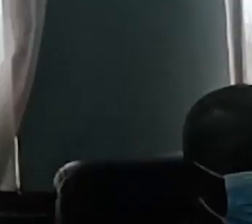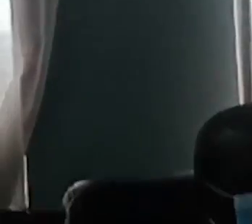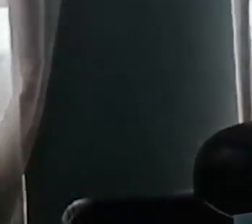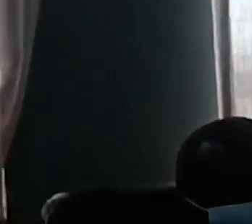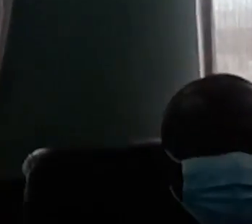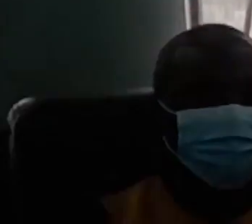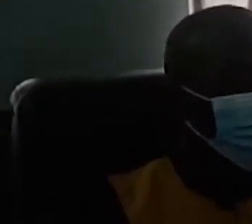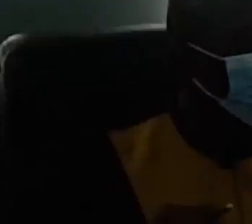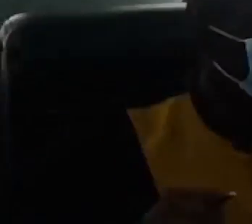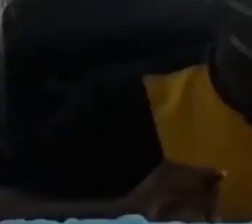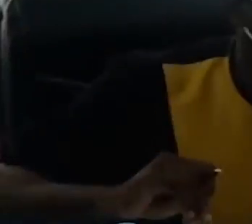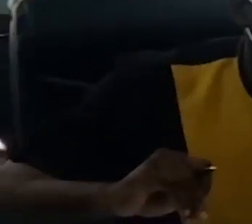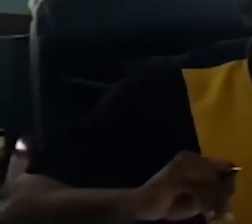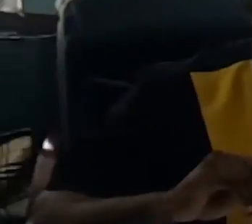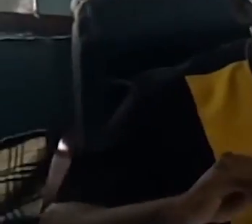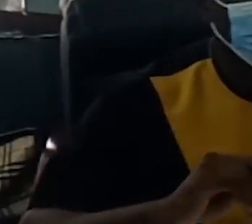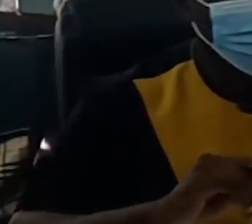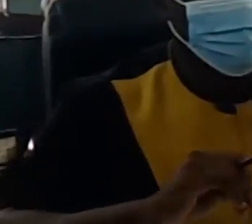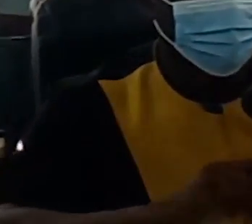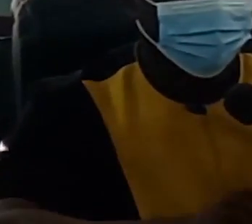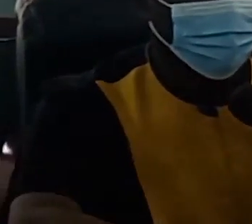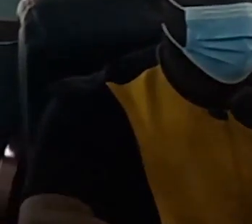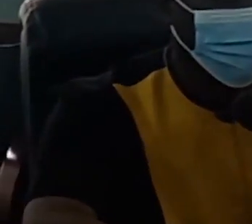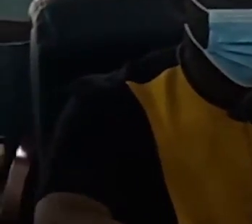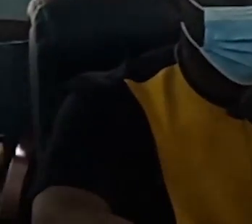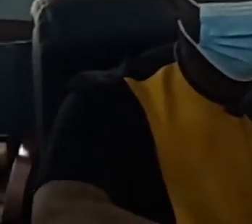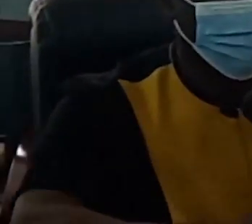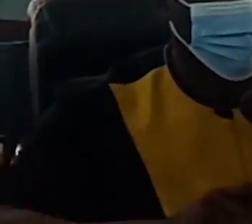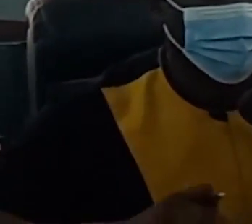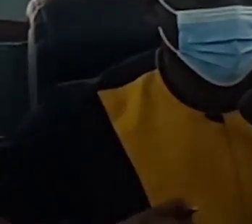another one.